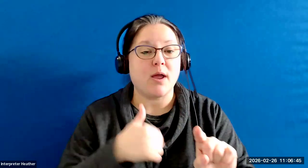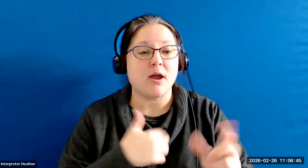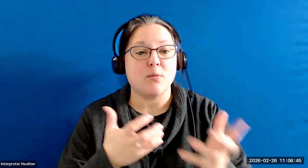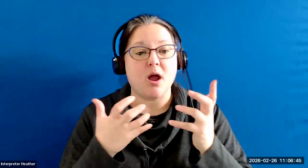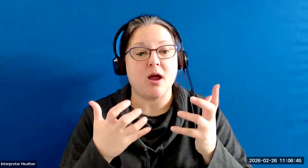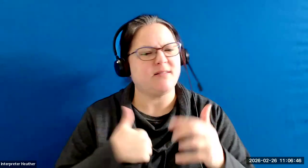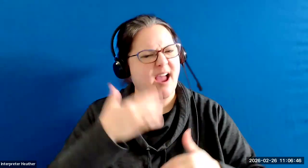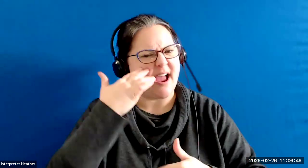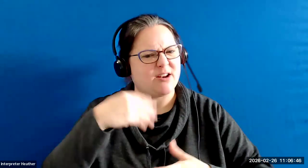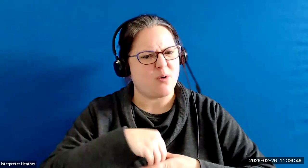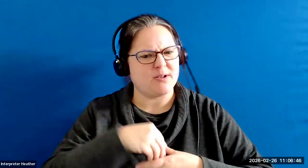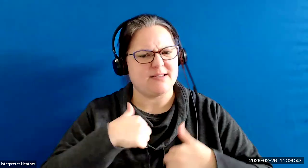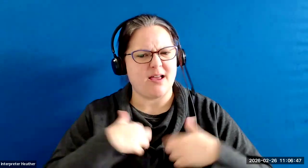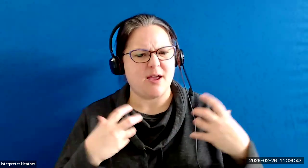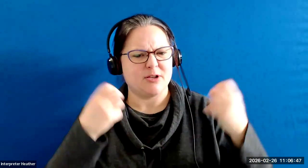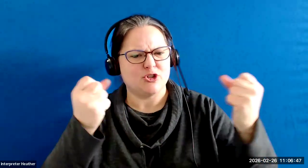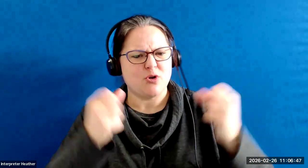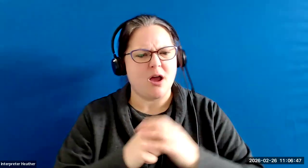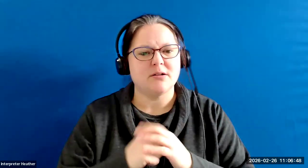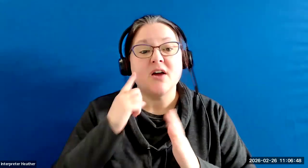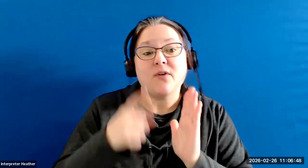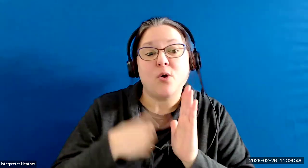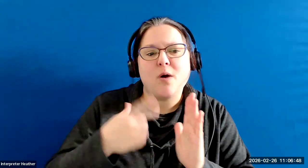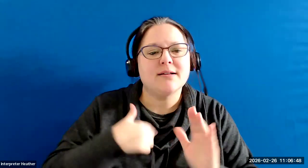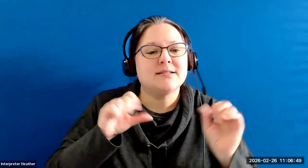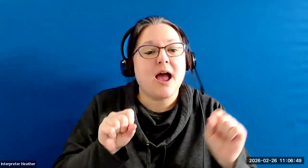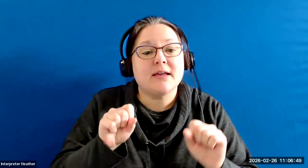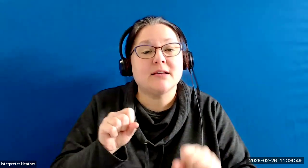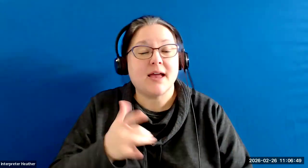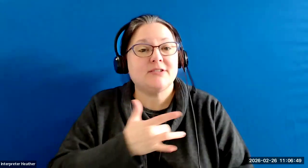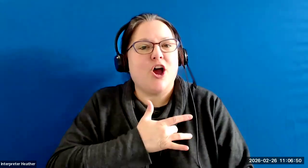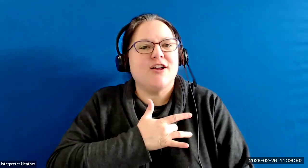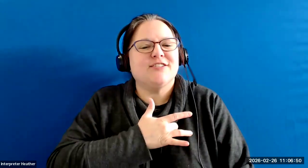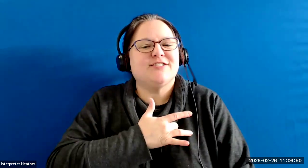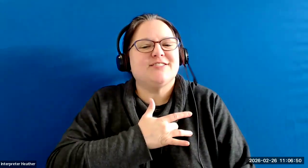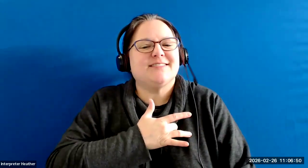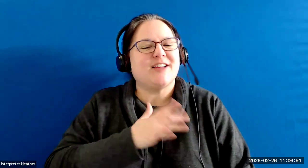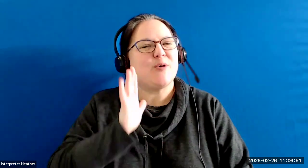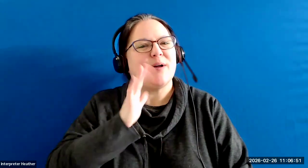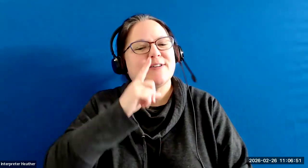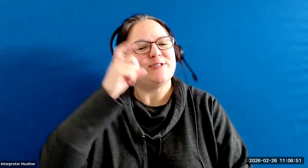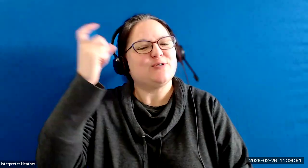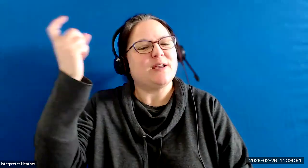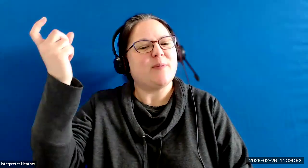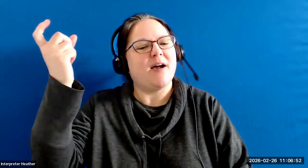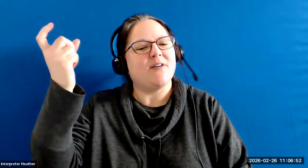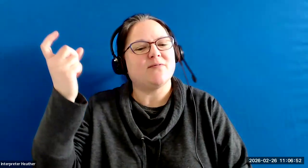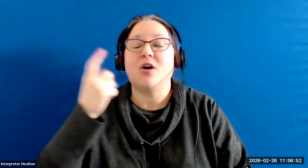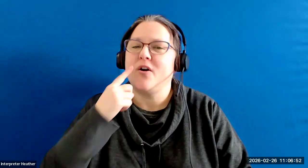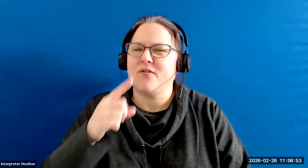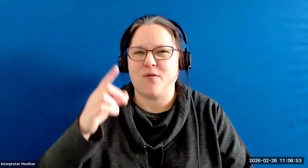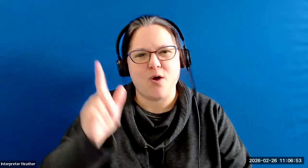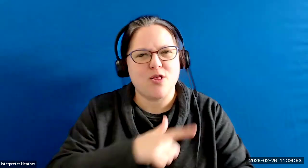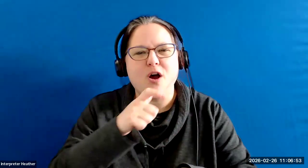I'm strong. For once, I can touch what my heart used to dream of